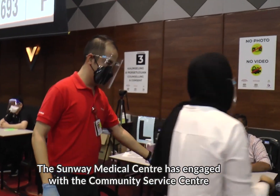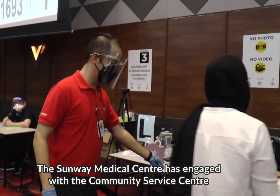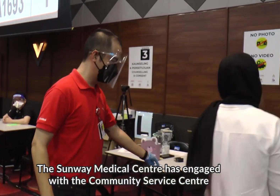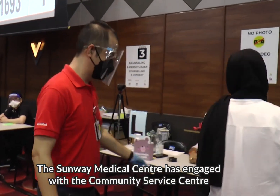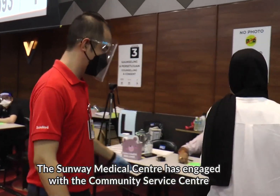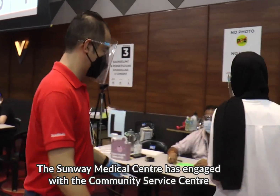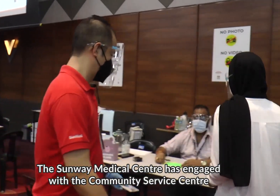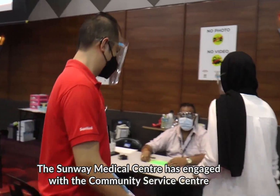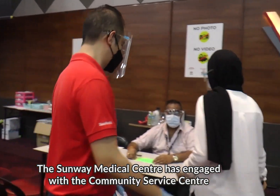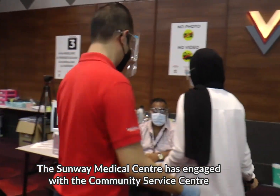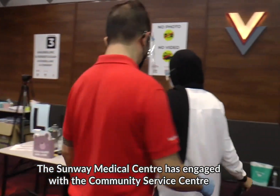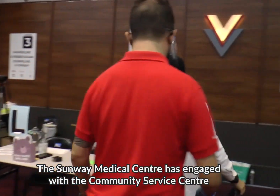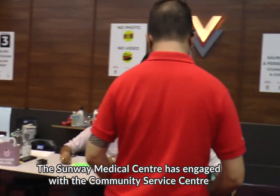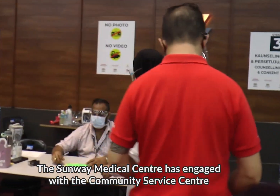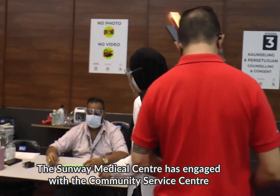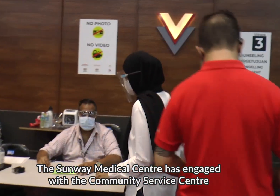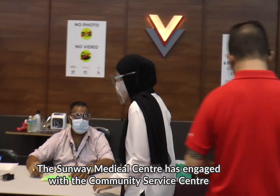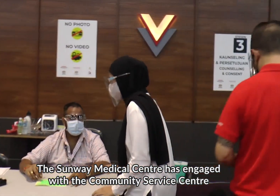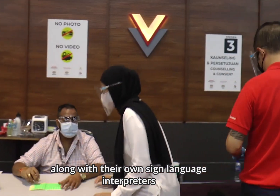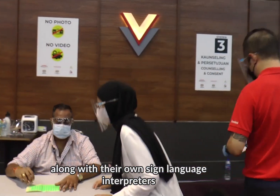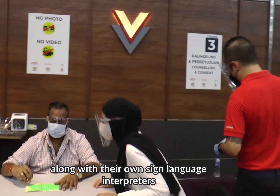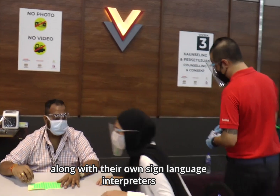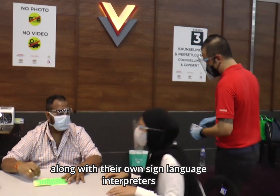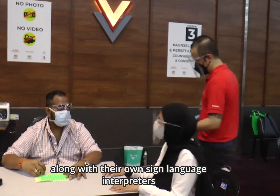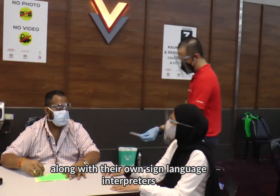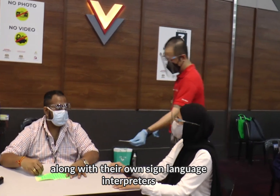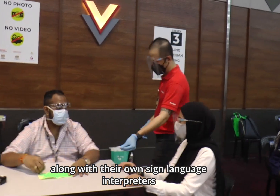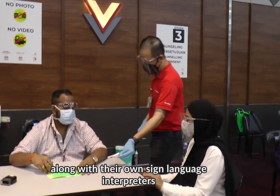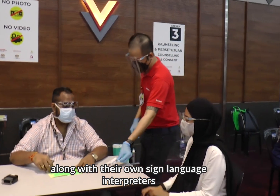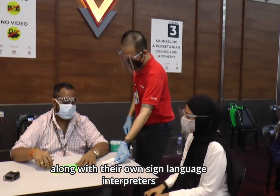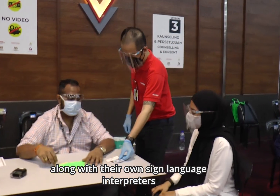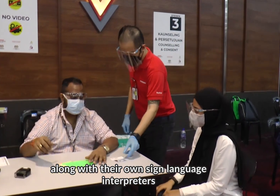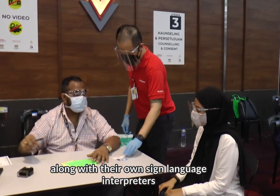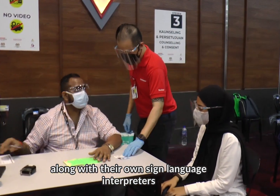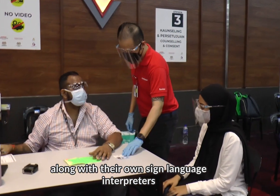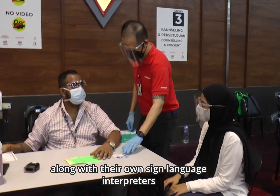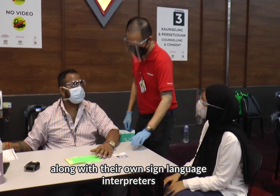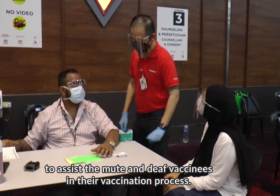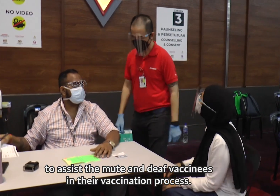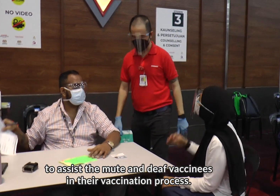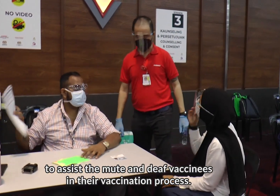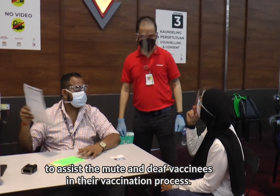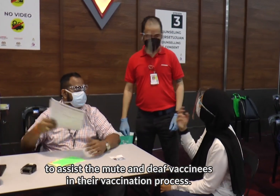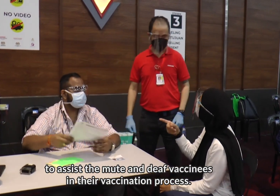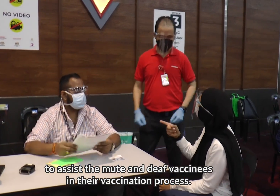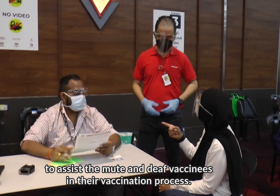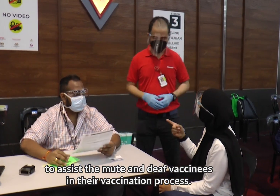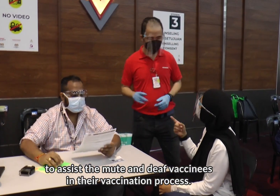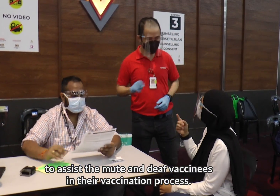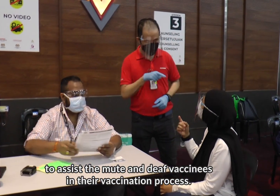Centre has engaged with the community service centre along with their own sign language interpreters to assist mute and deaf vaccinees in